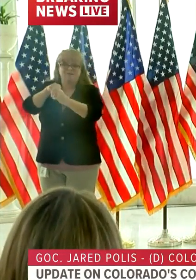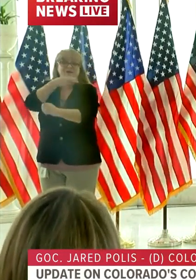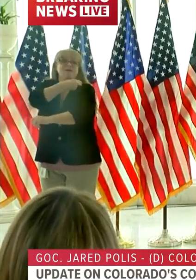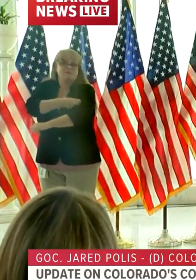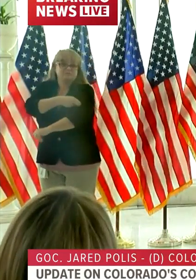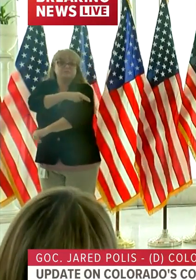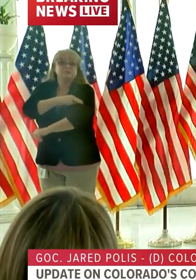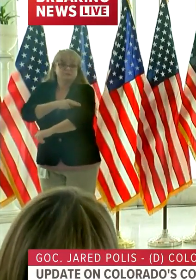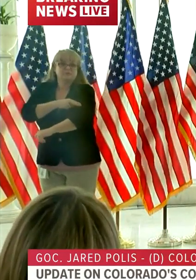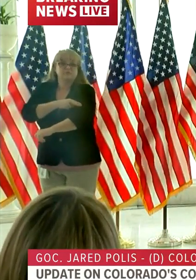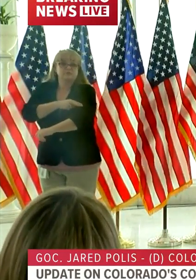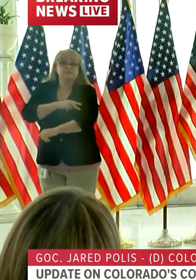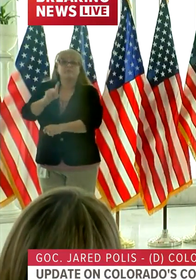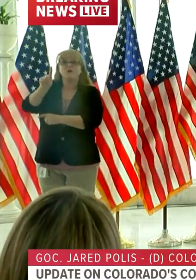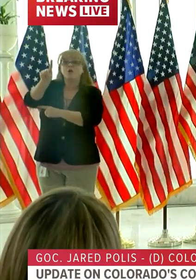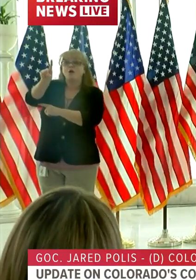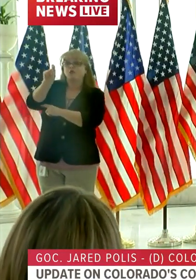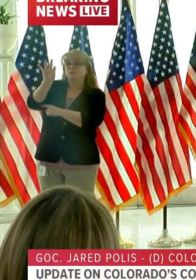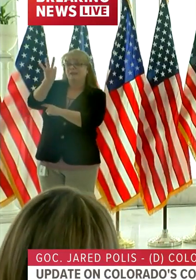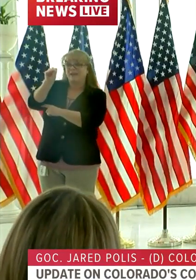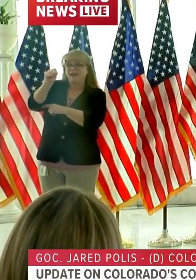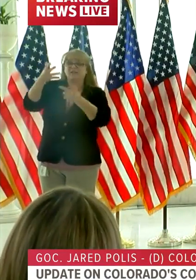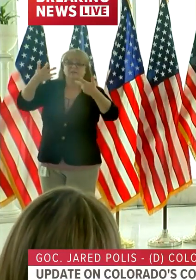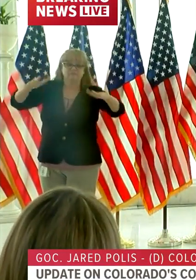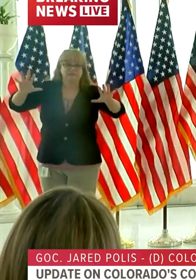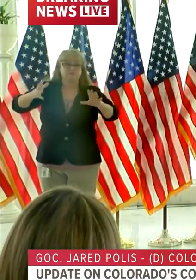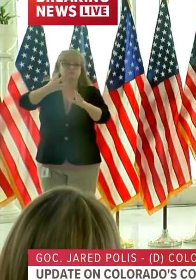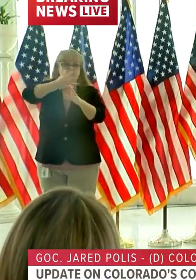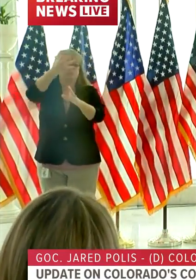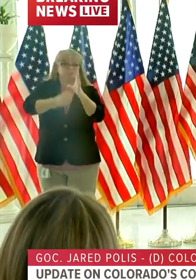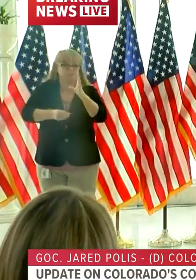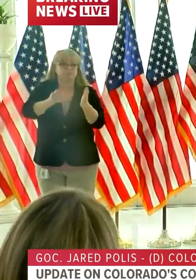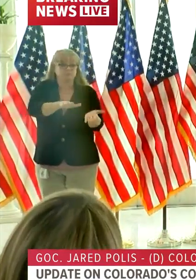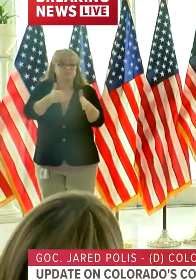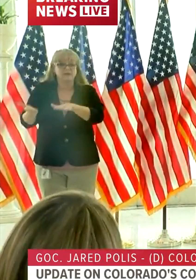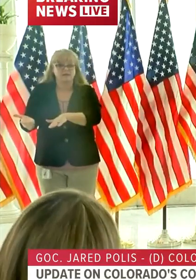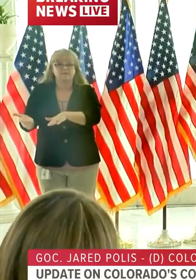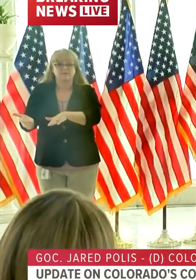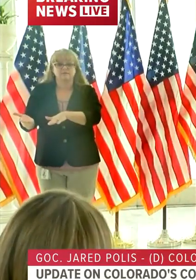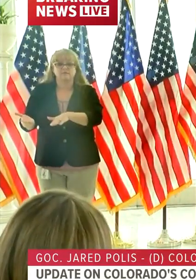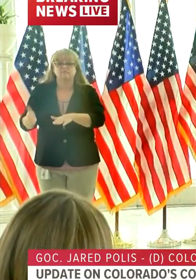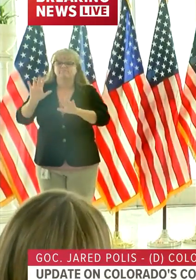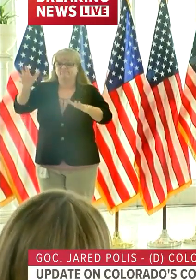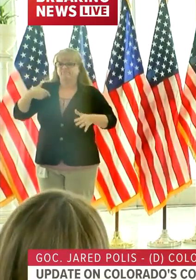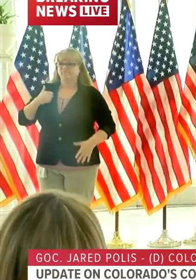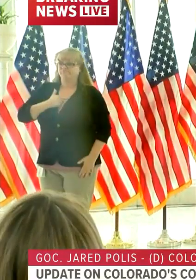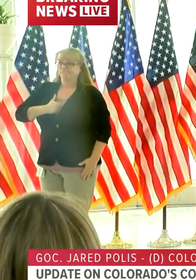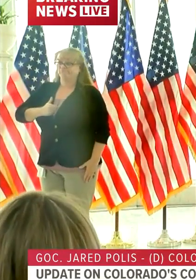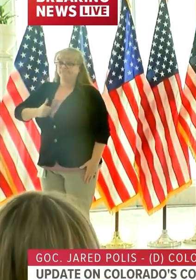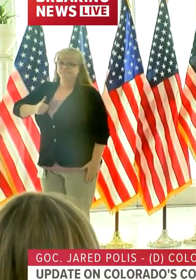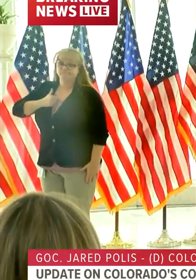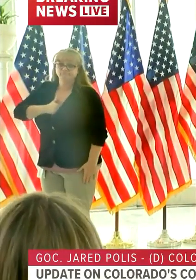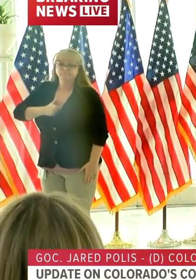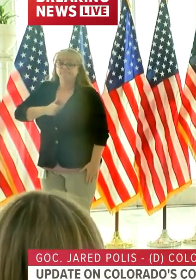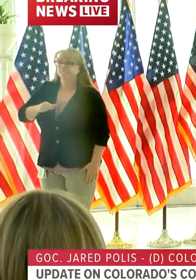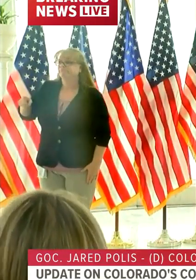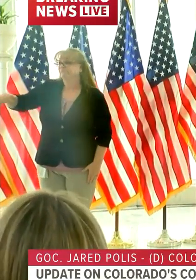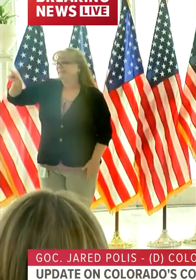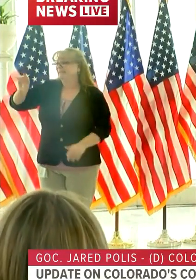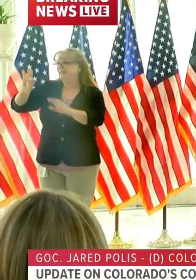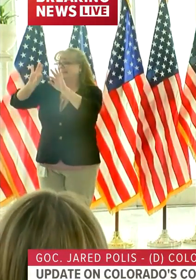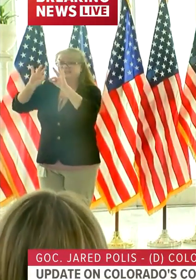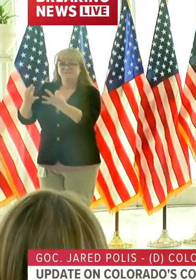deaths. And our thoughts and our hearts go out to every family who's experienced loss because